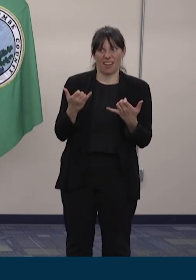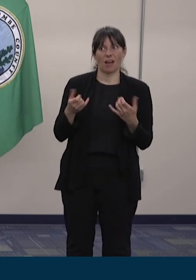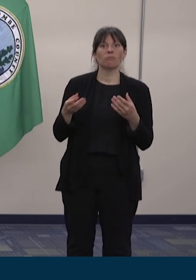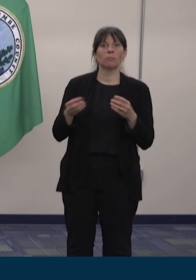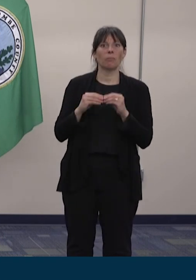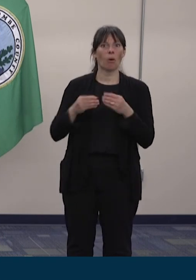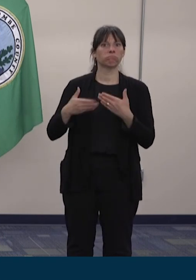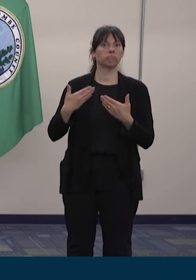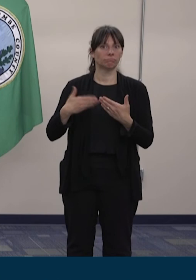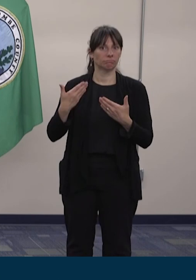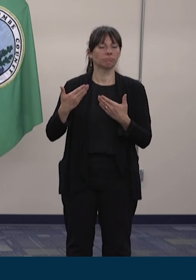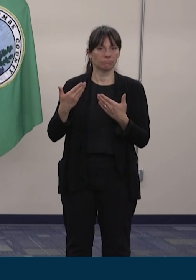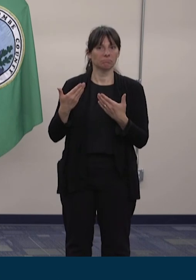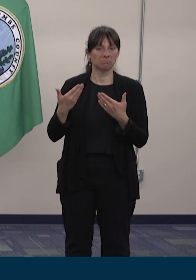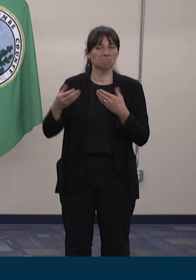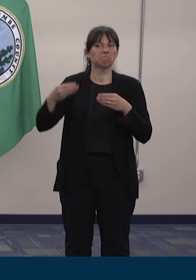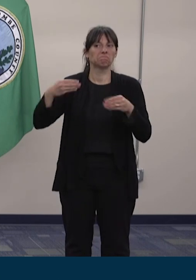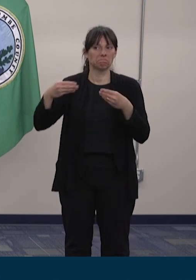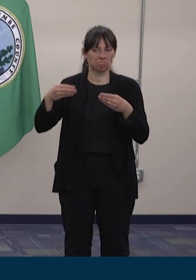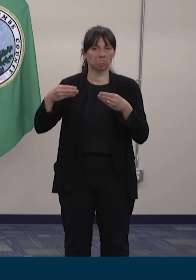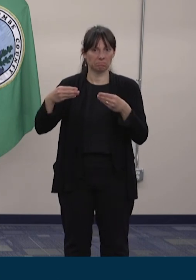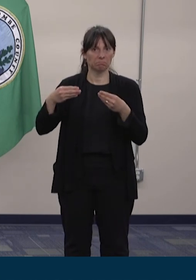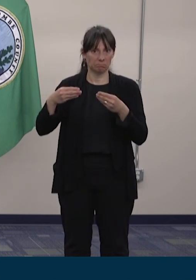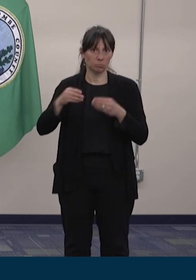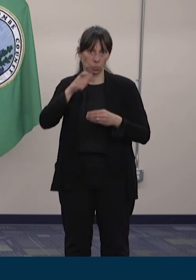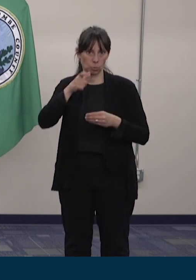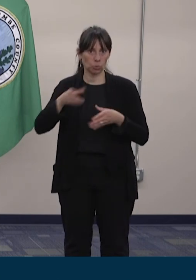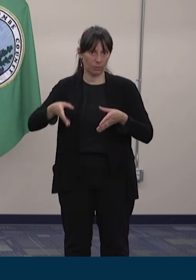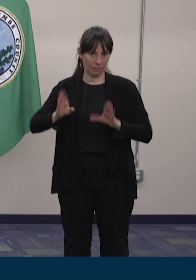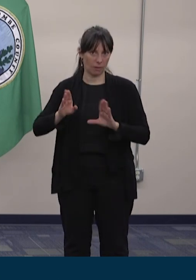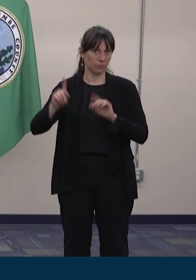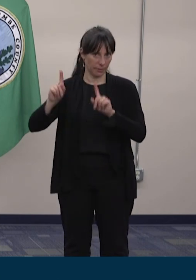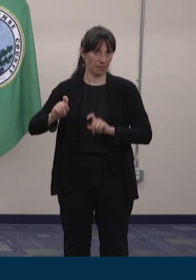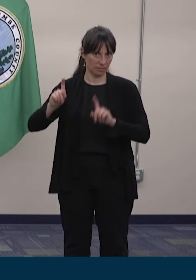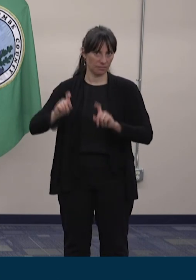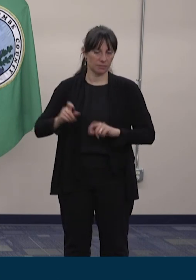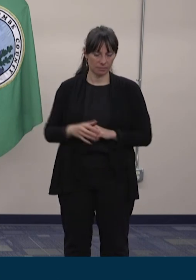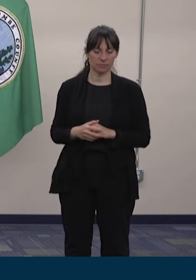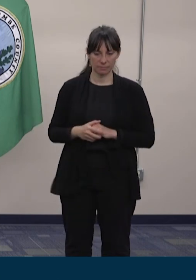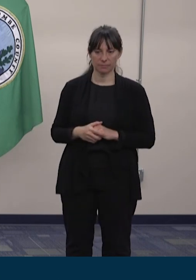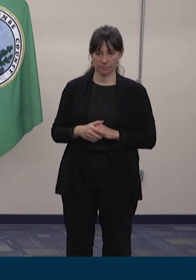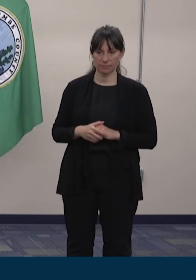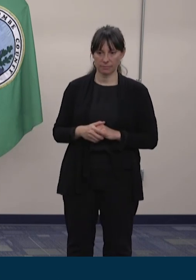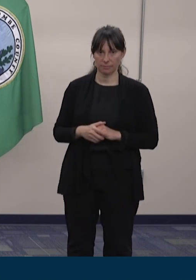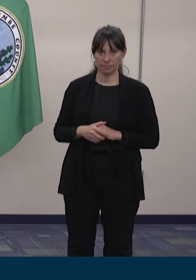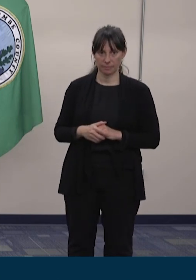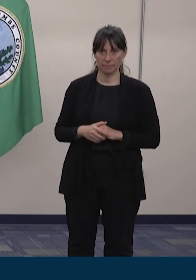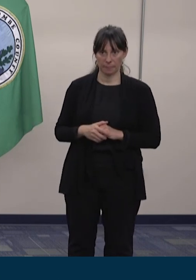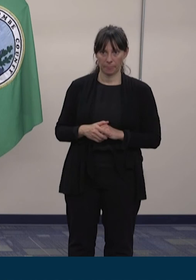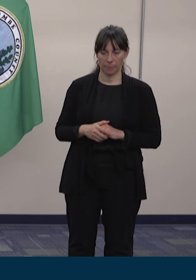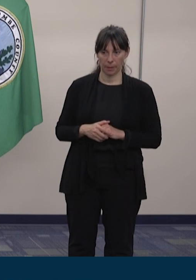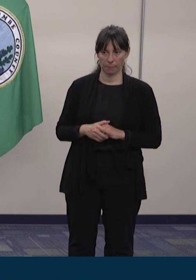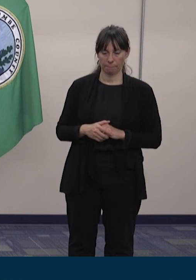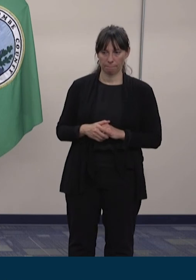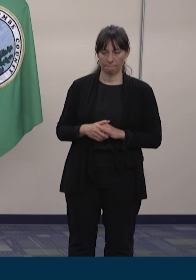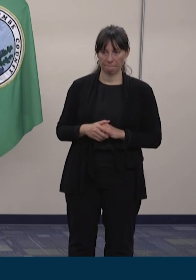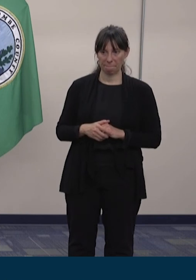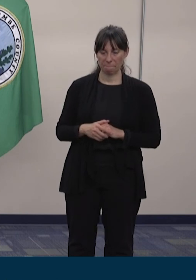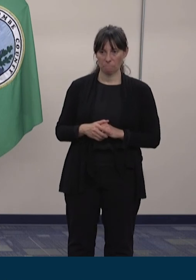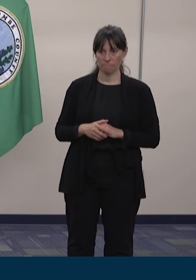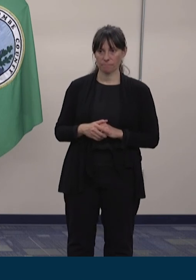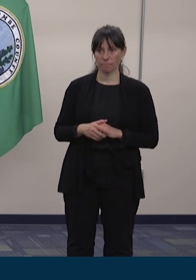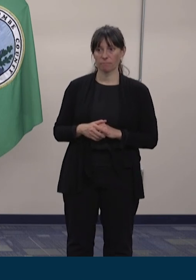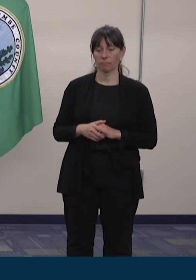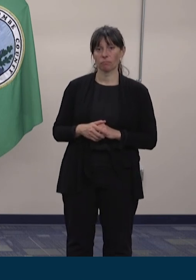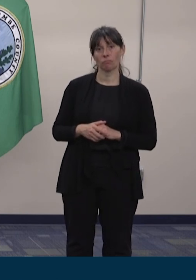to encourage more testing. ya que las pautas han cambiado para que se puedan hacer más pruebas. At this time, the county does